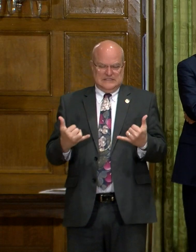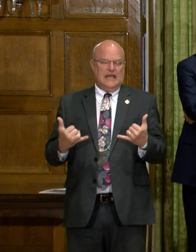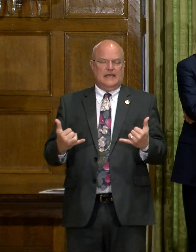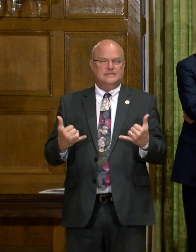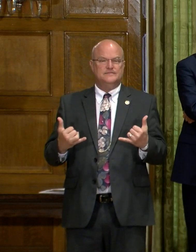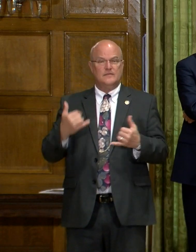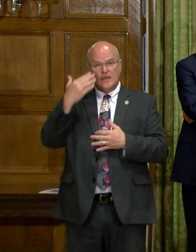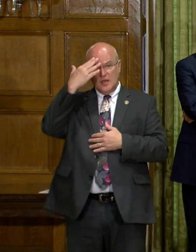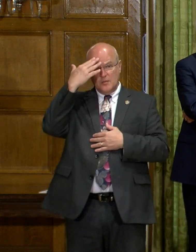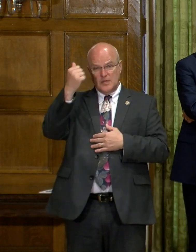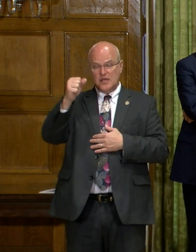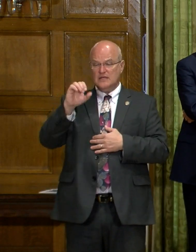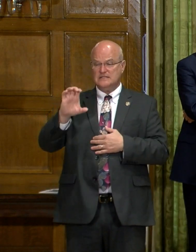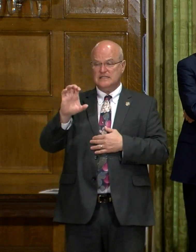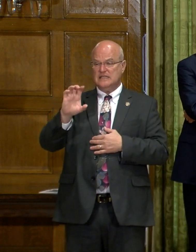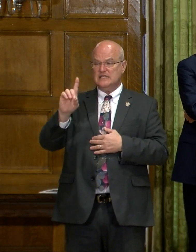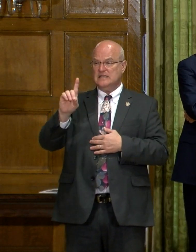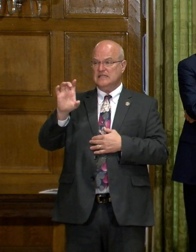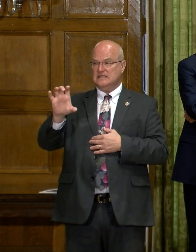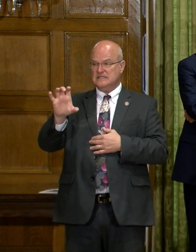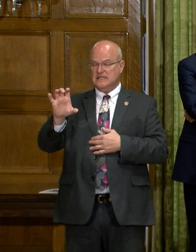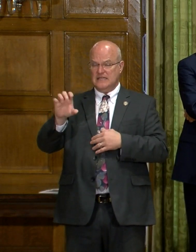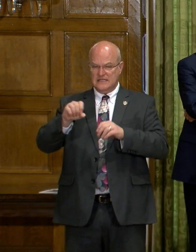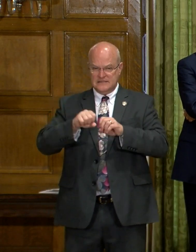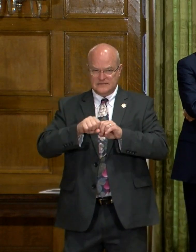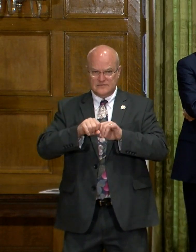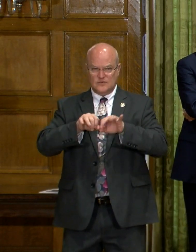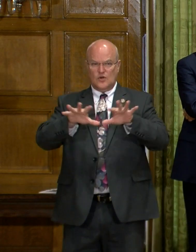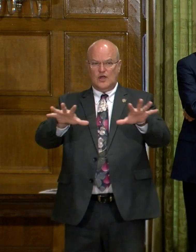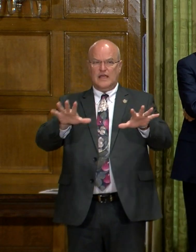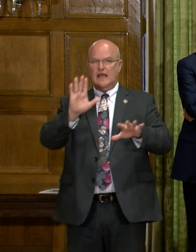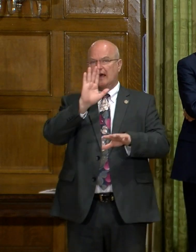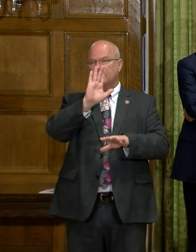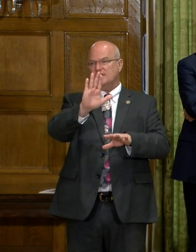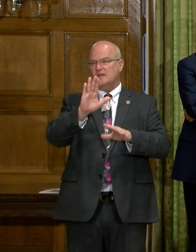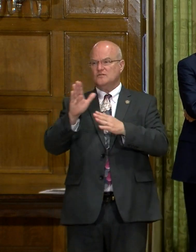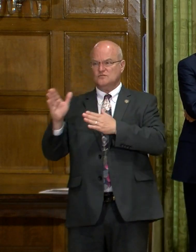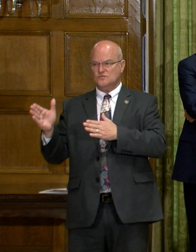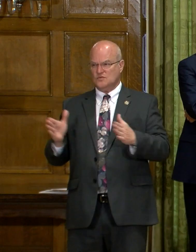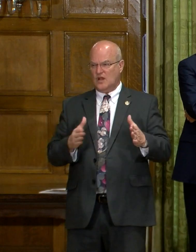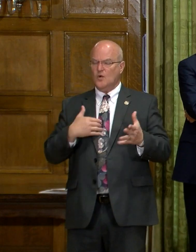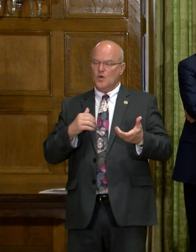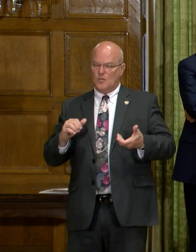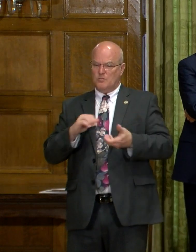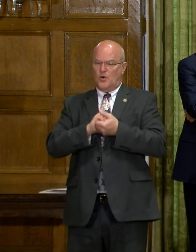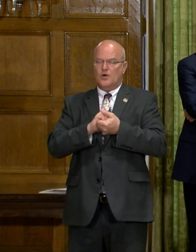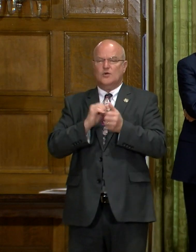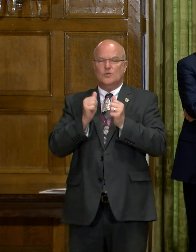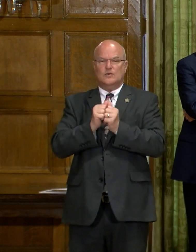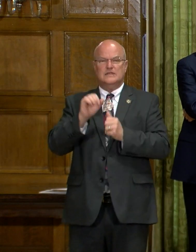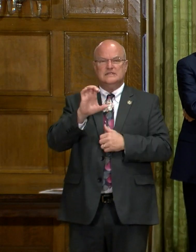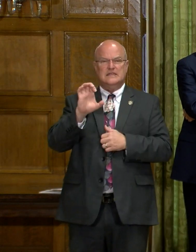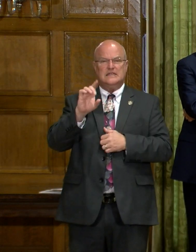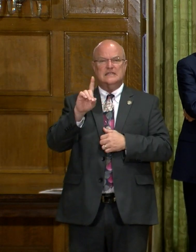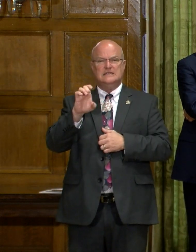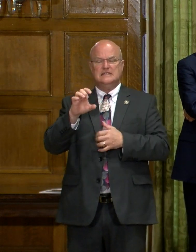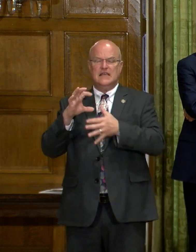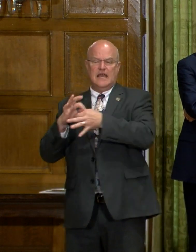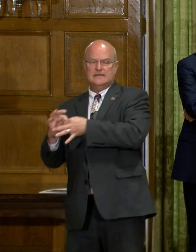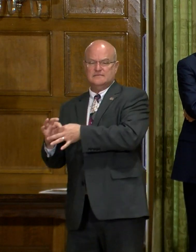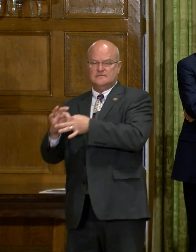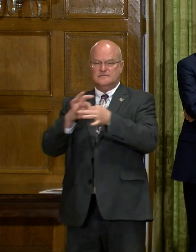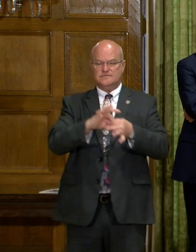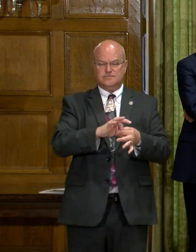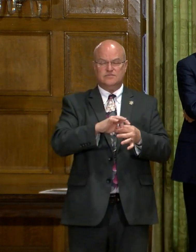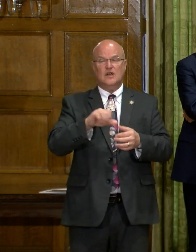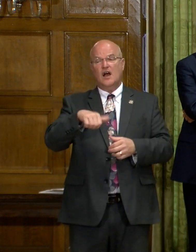today. Because the CDC is rolling out their strategy, we really want to partner with them and be doing something that corresponds with what